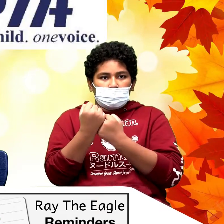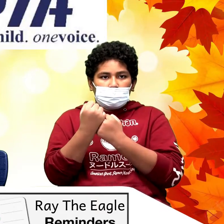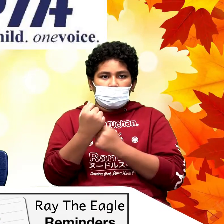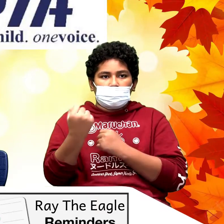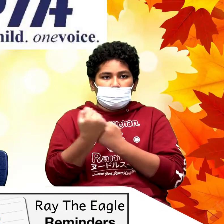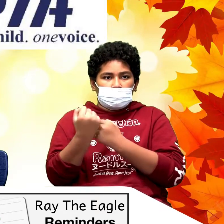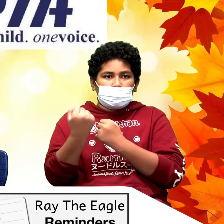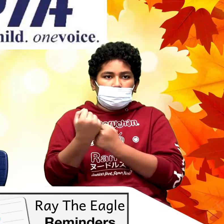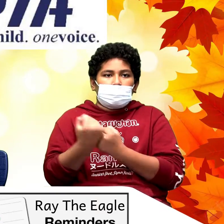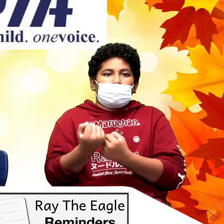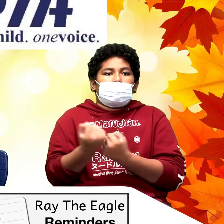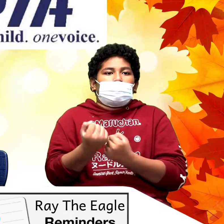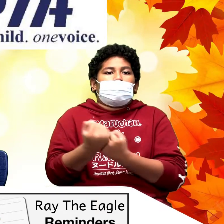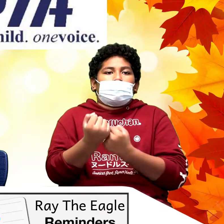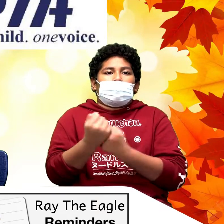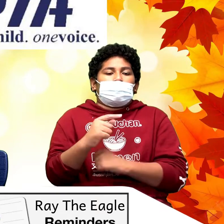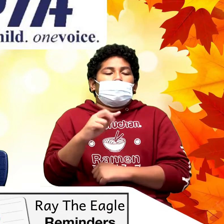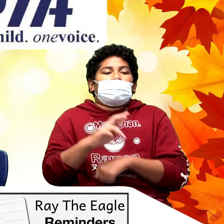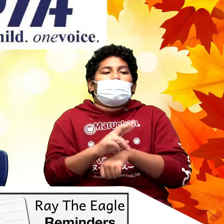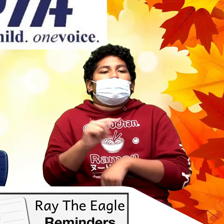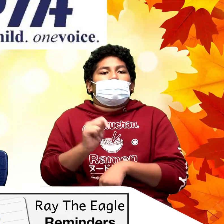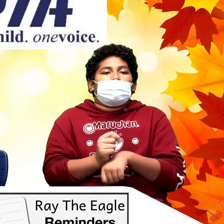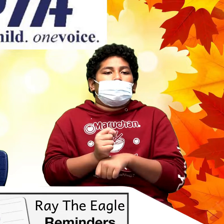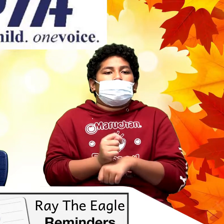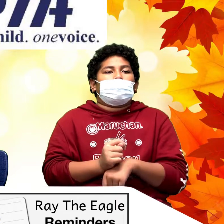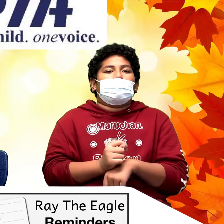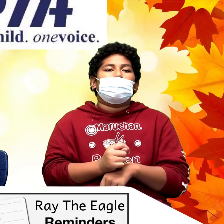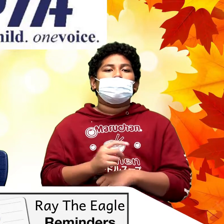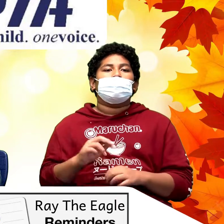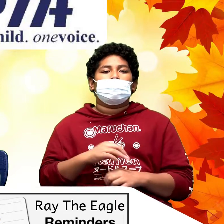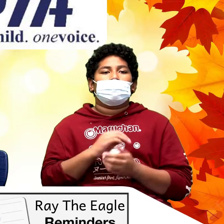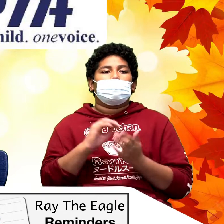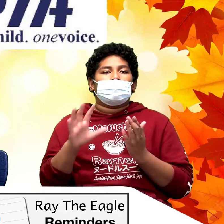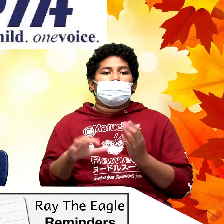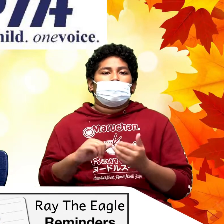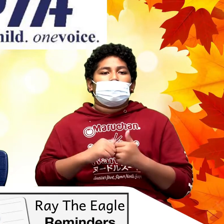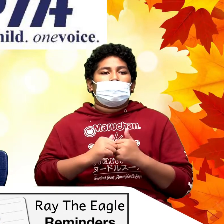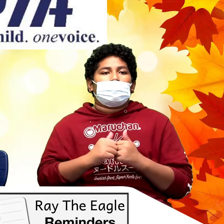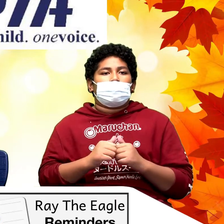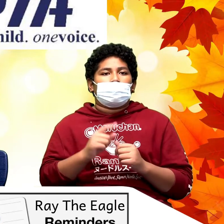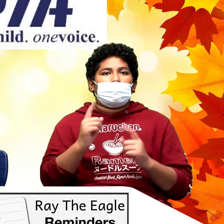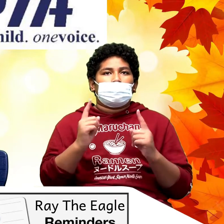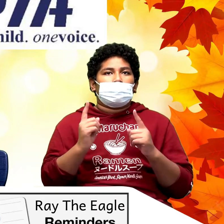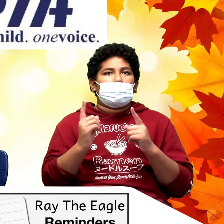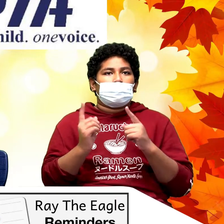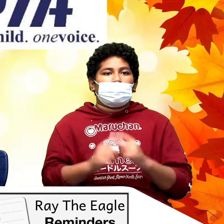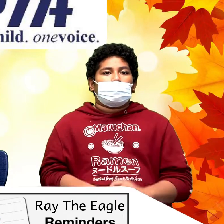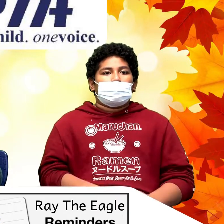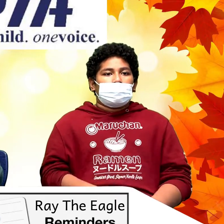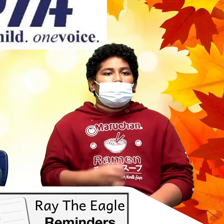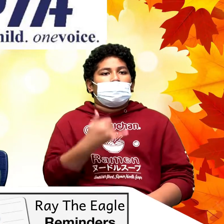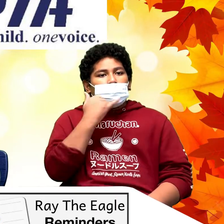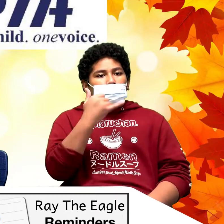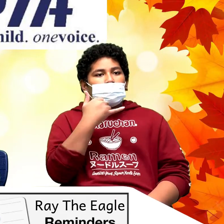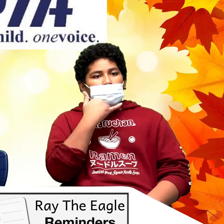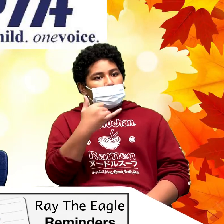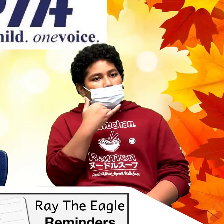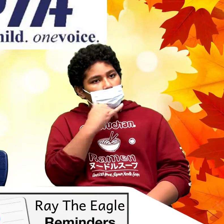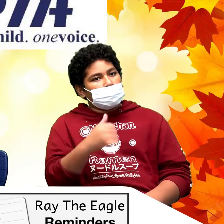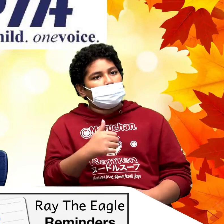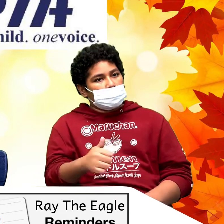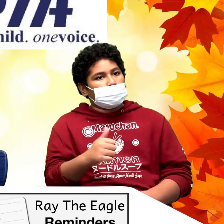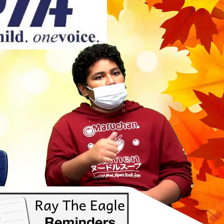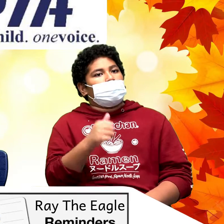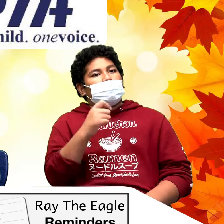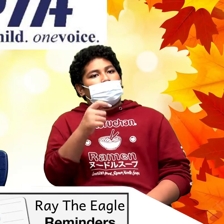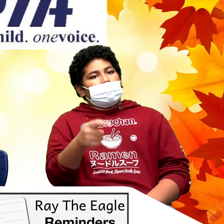Support your Raymond Temple scholars. Scan this code to get your PTA membership today.